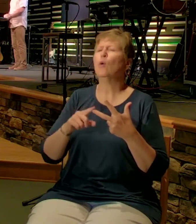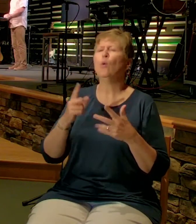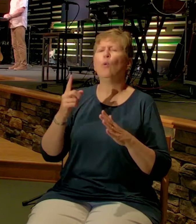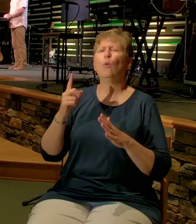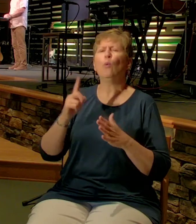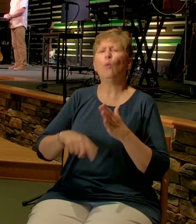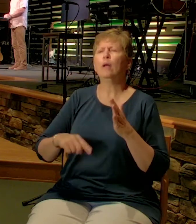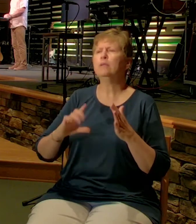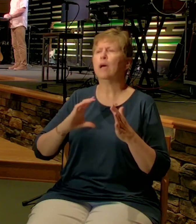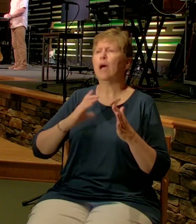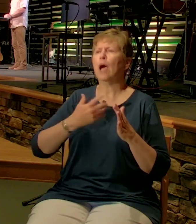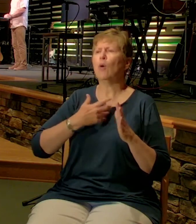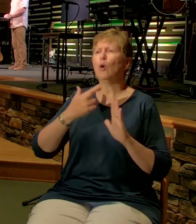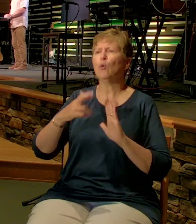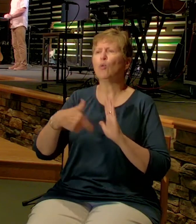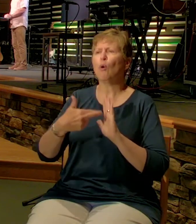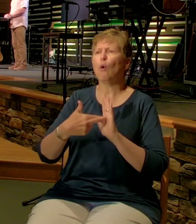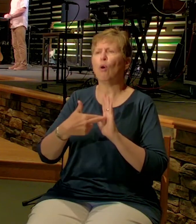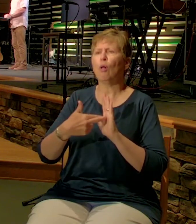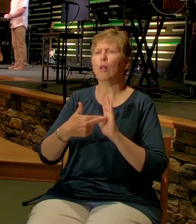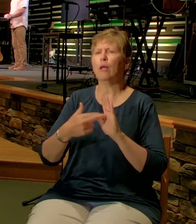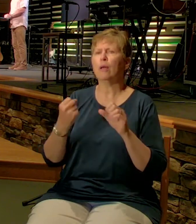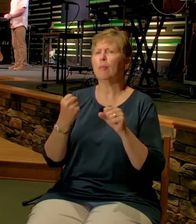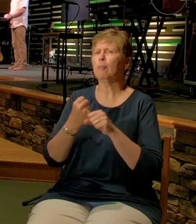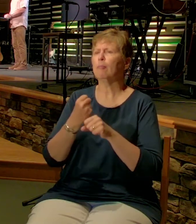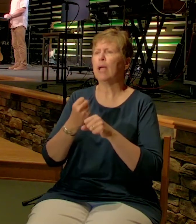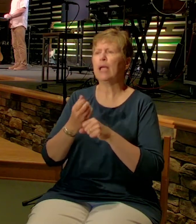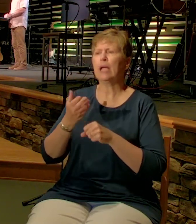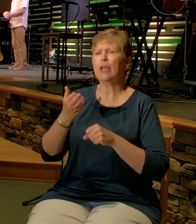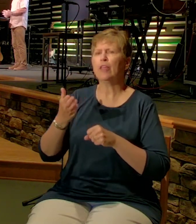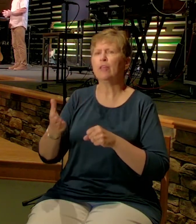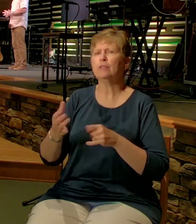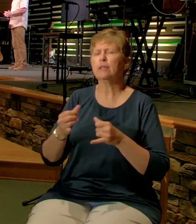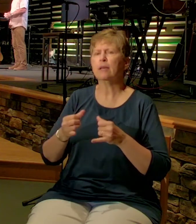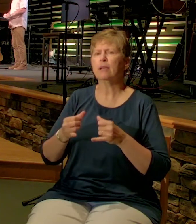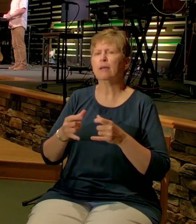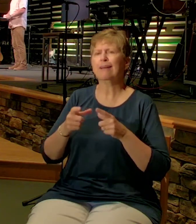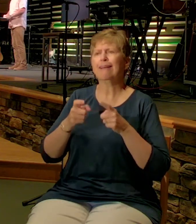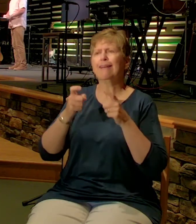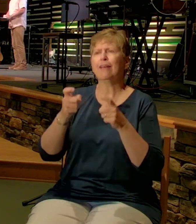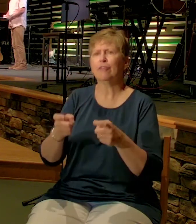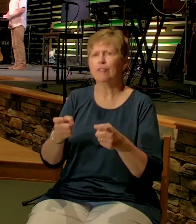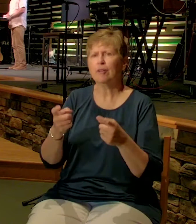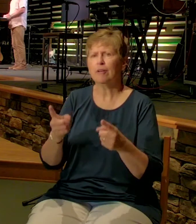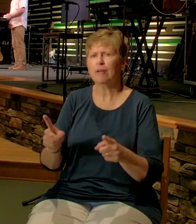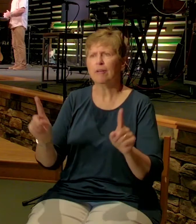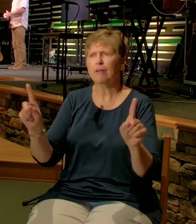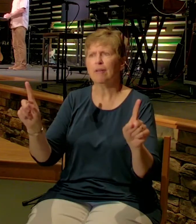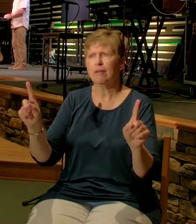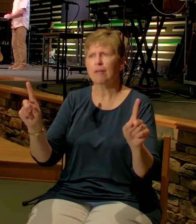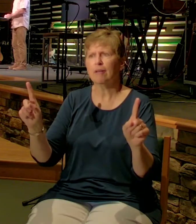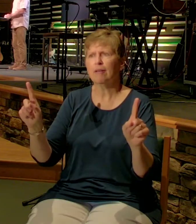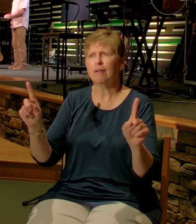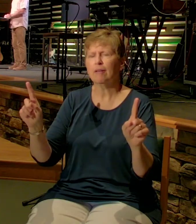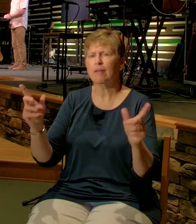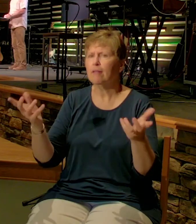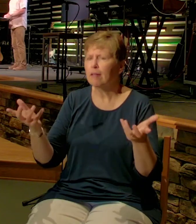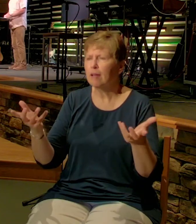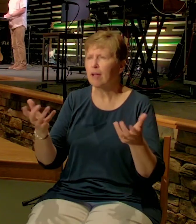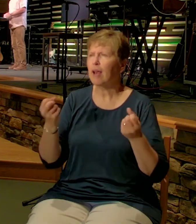in producing this fruit? What role do we have? You see, a lot of people, they would